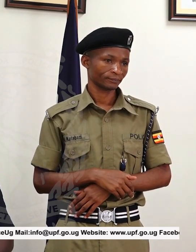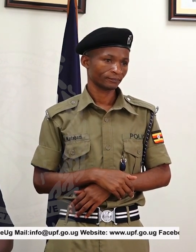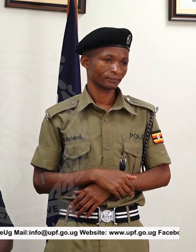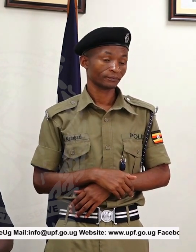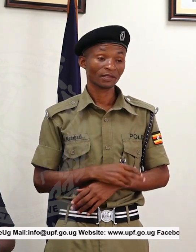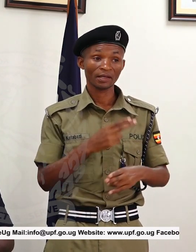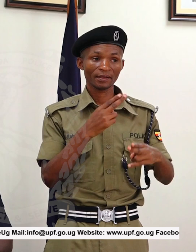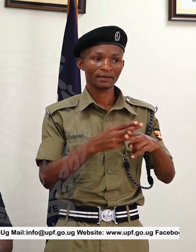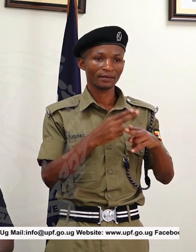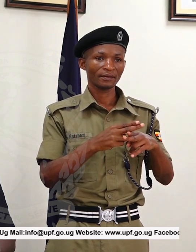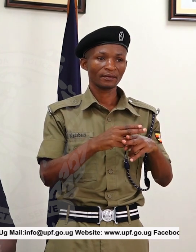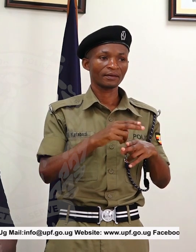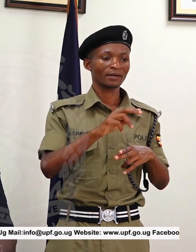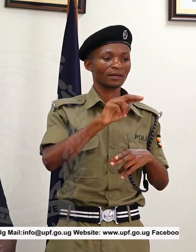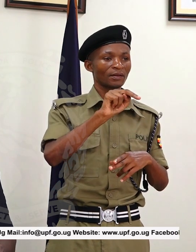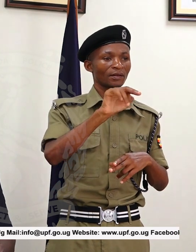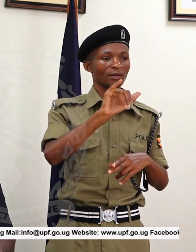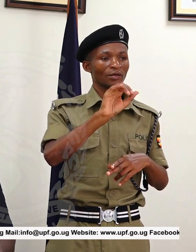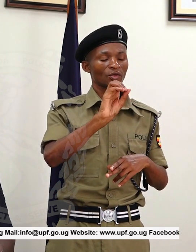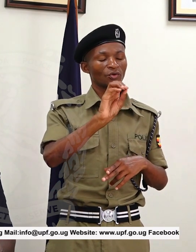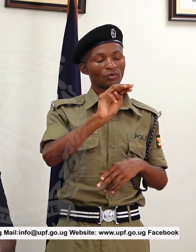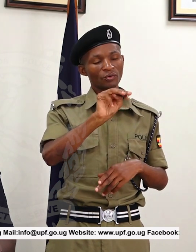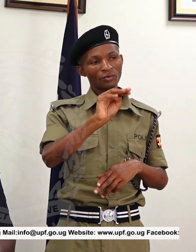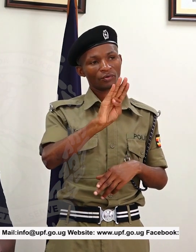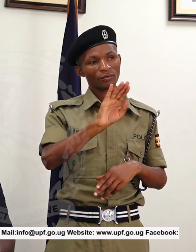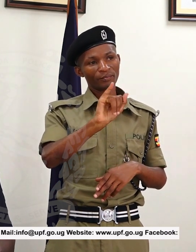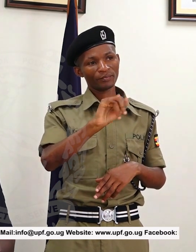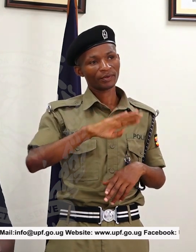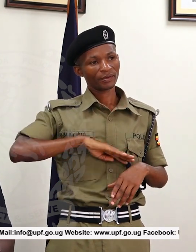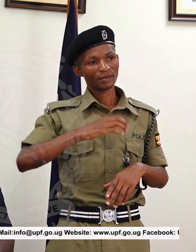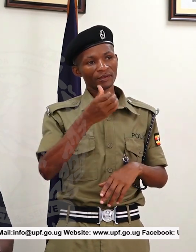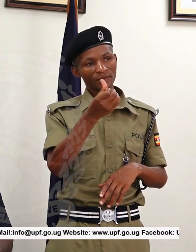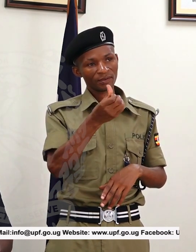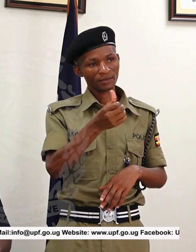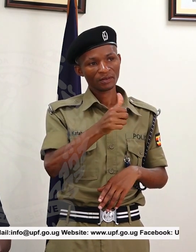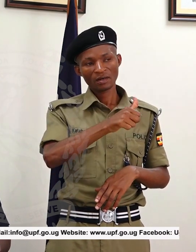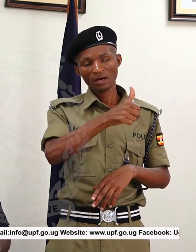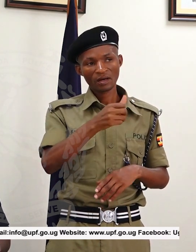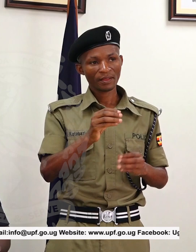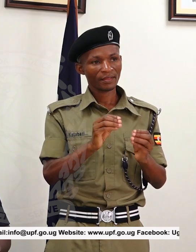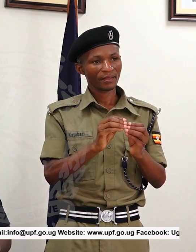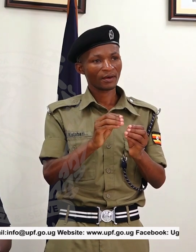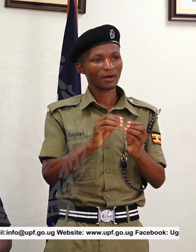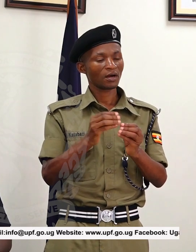were identified as Jeremy Anyombi, aged 6, with his elder brother called Mbazira Joshua.